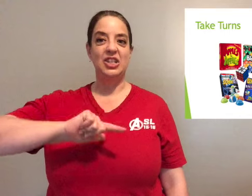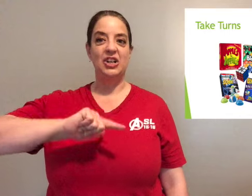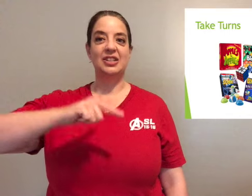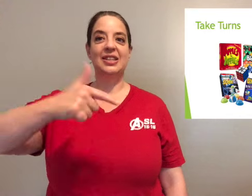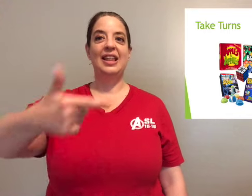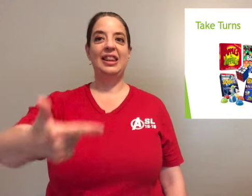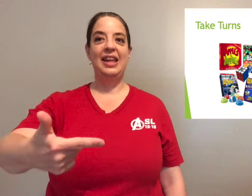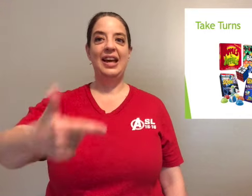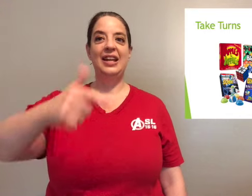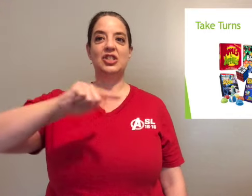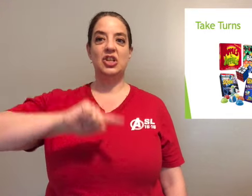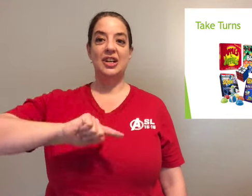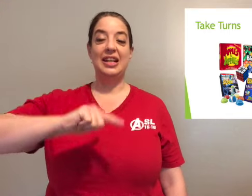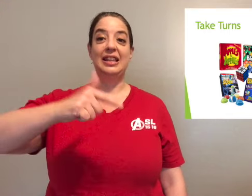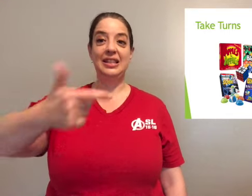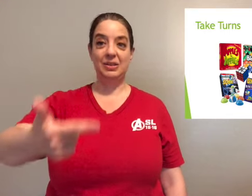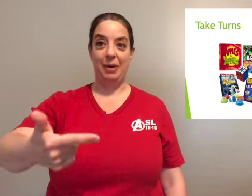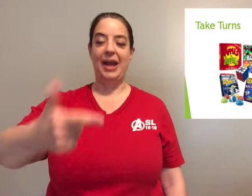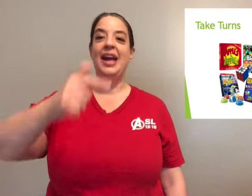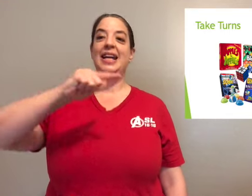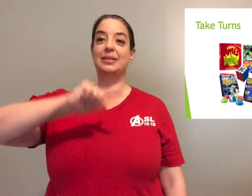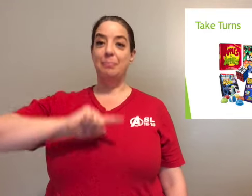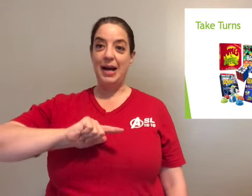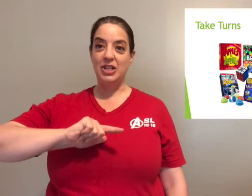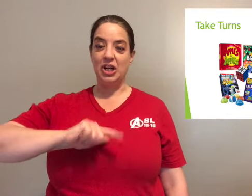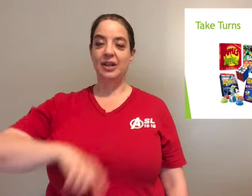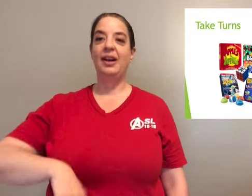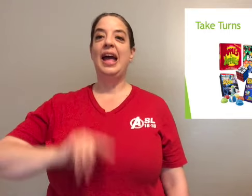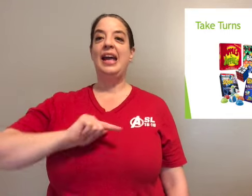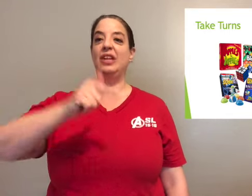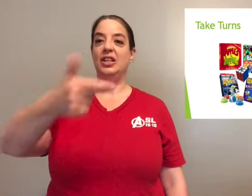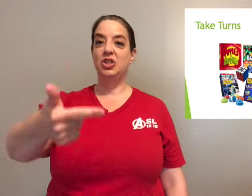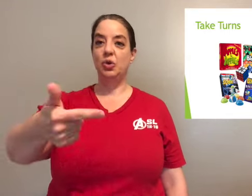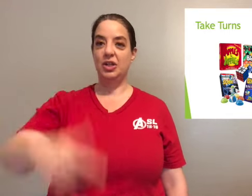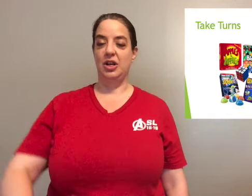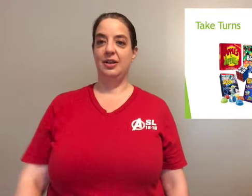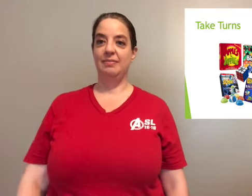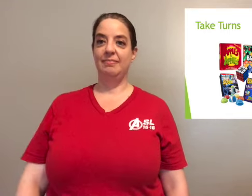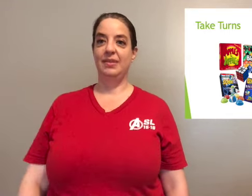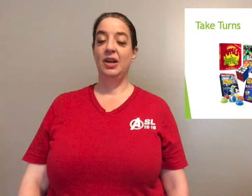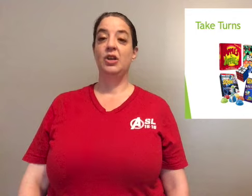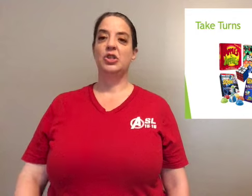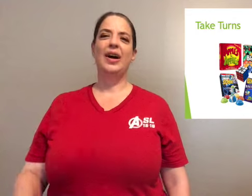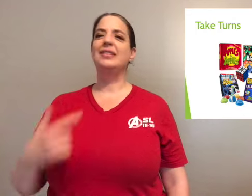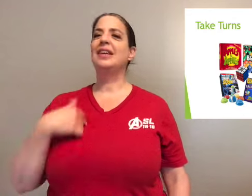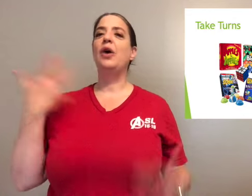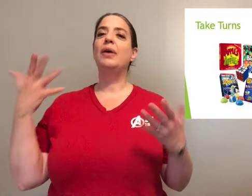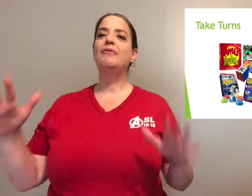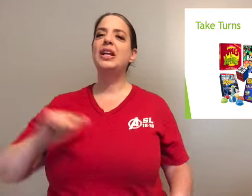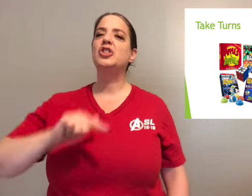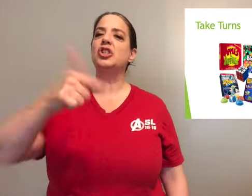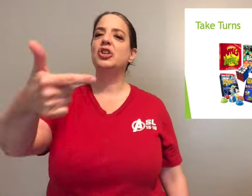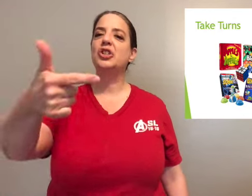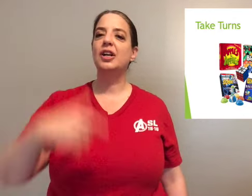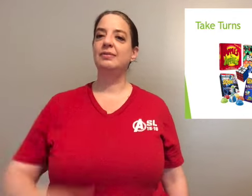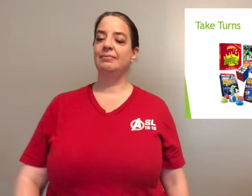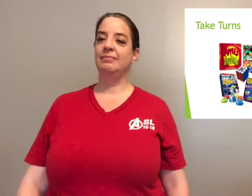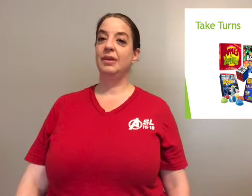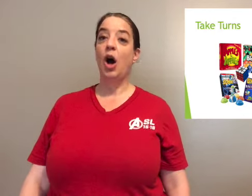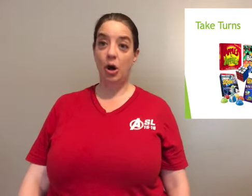turns, then it's turning this way. It's my turn, and then it's your turn. So I can say, oh, I'm finished, your turn. Oh, you're